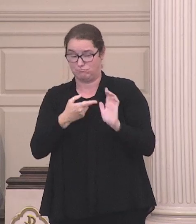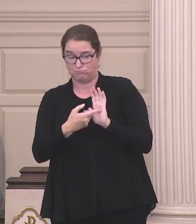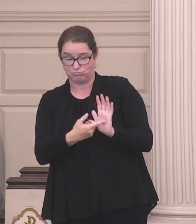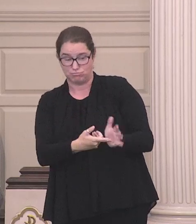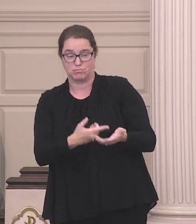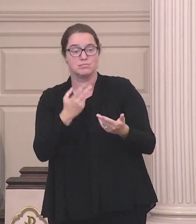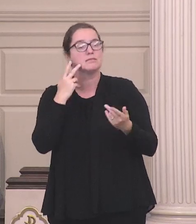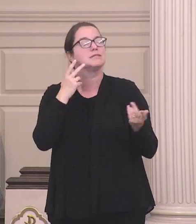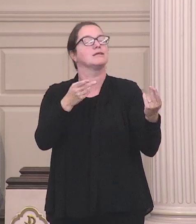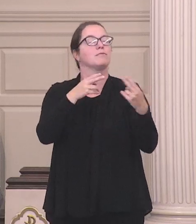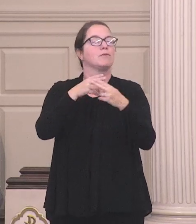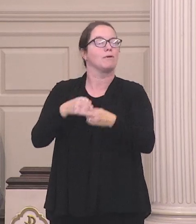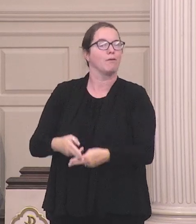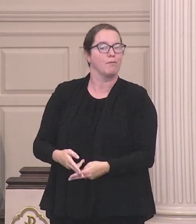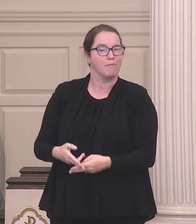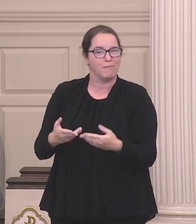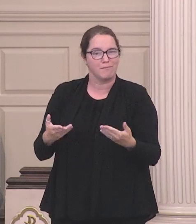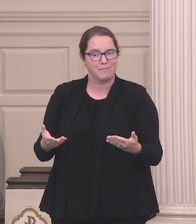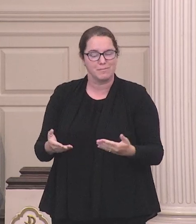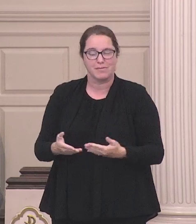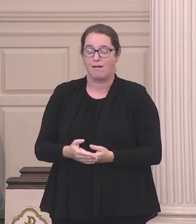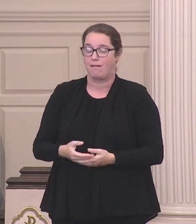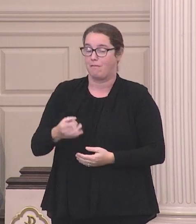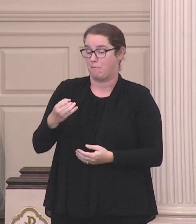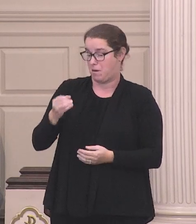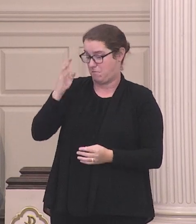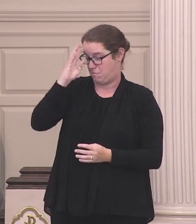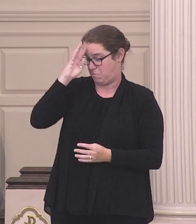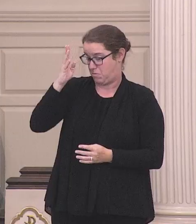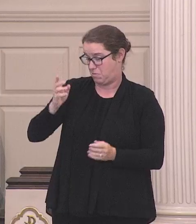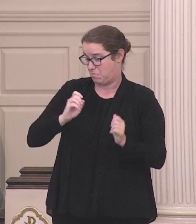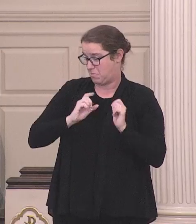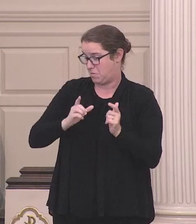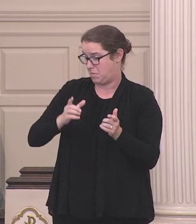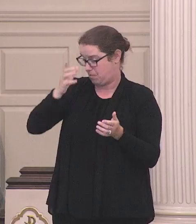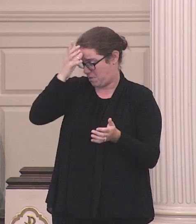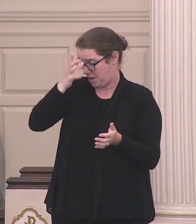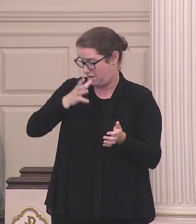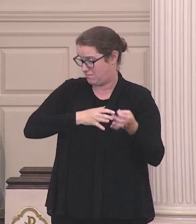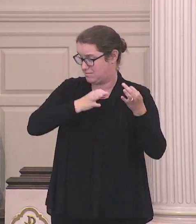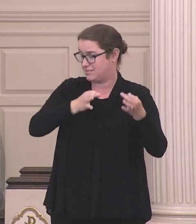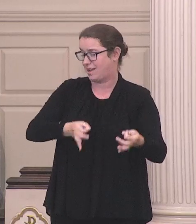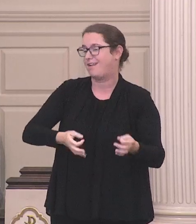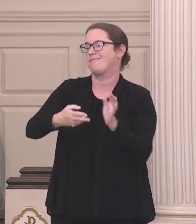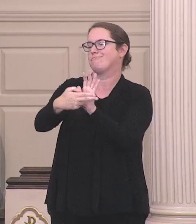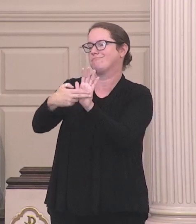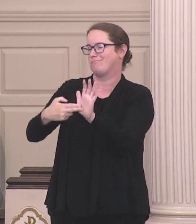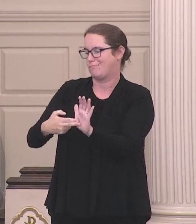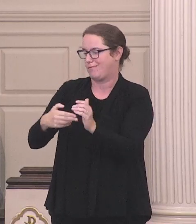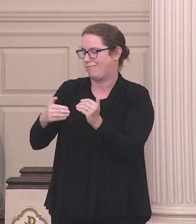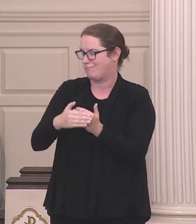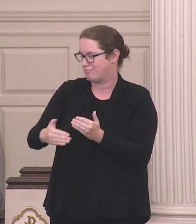he would call them. Whatever the man called each of them would be its name.